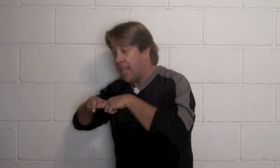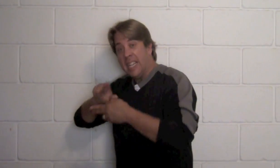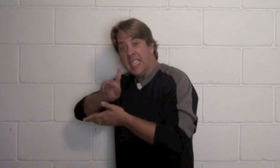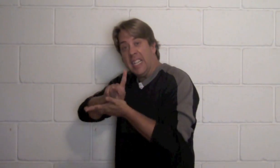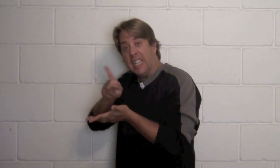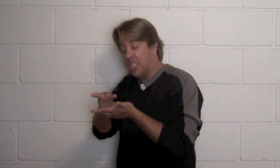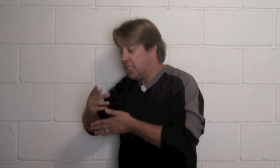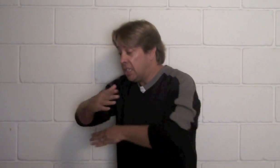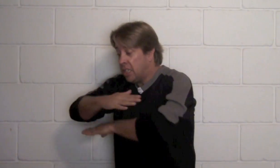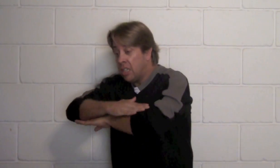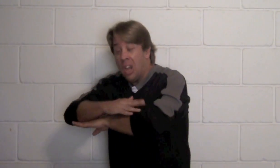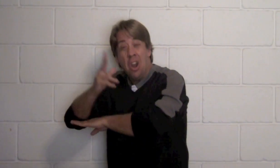youngest sister, who was in the kitchen,